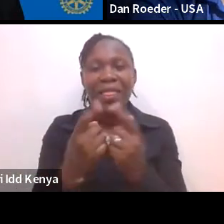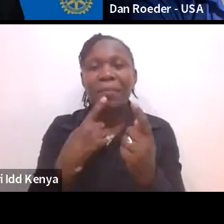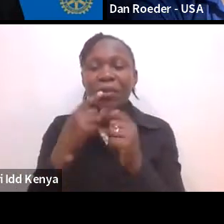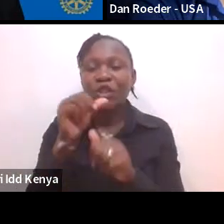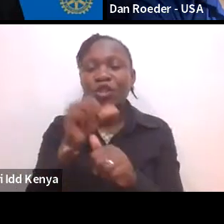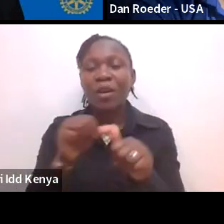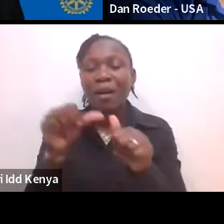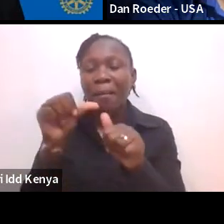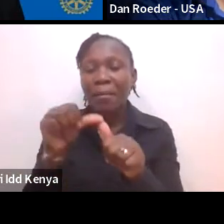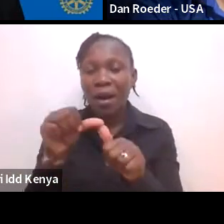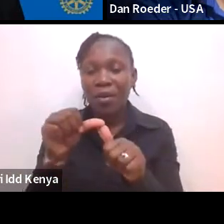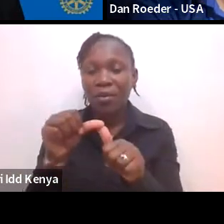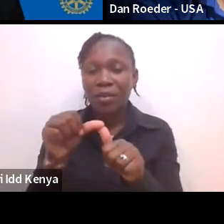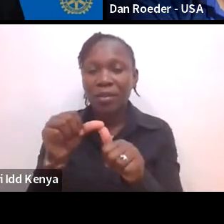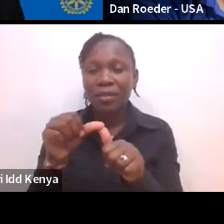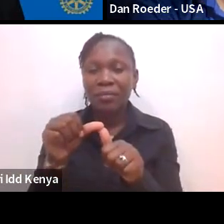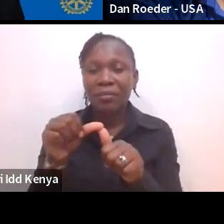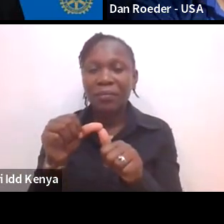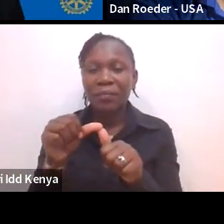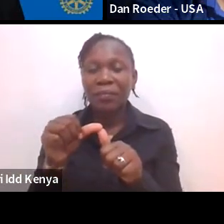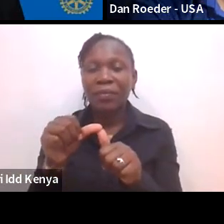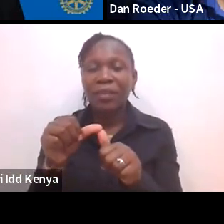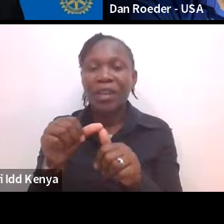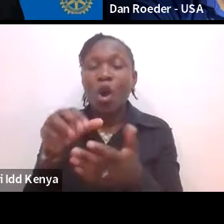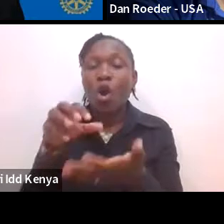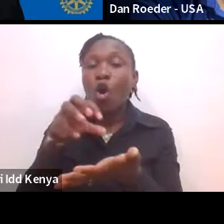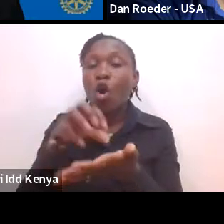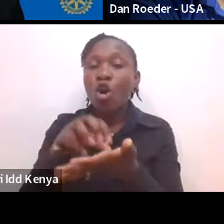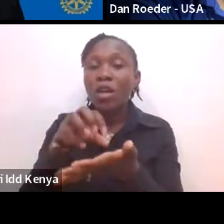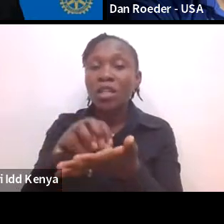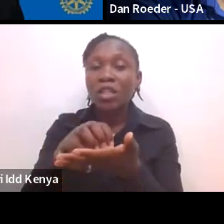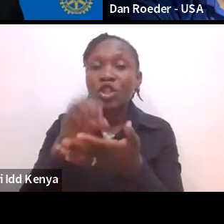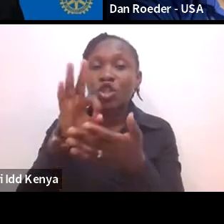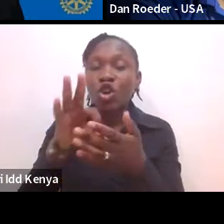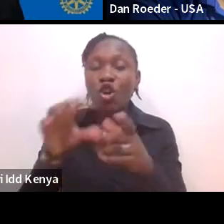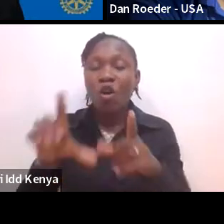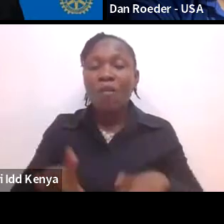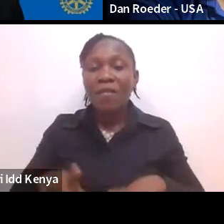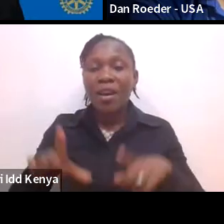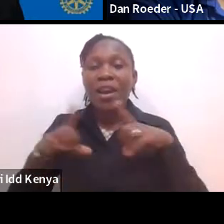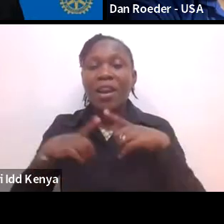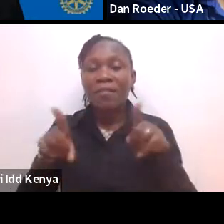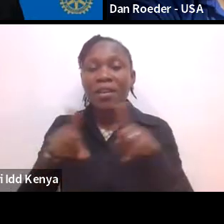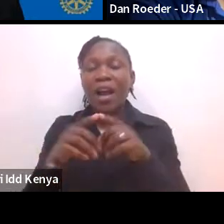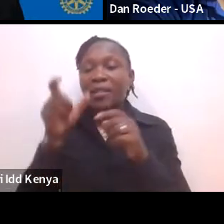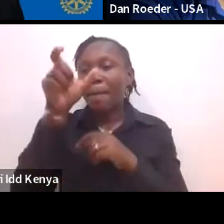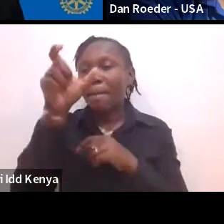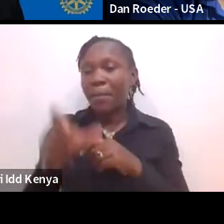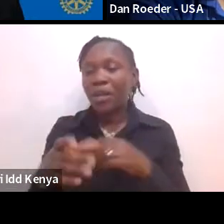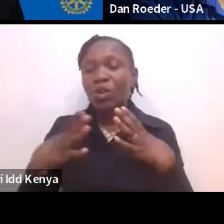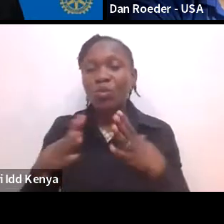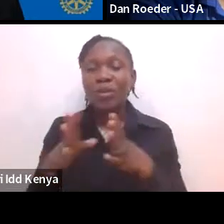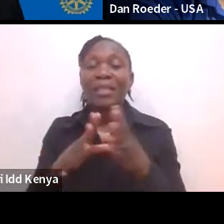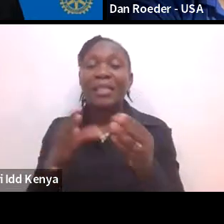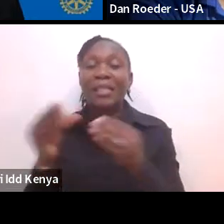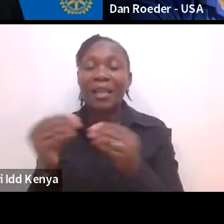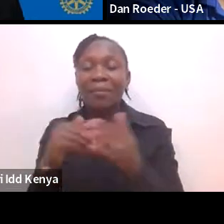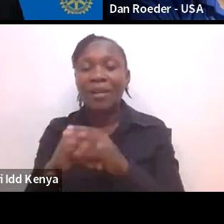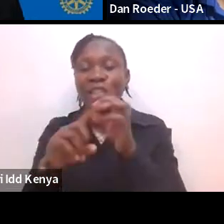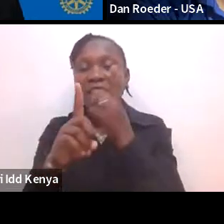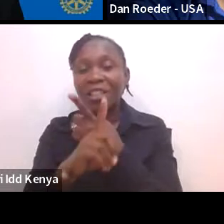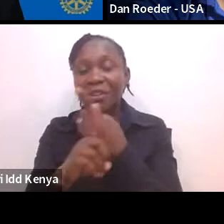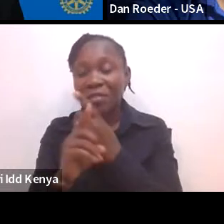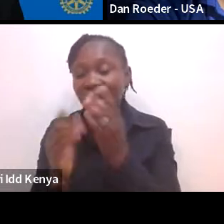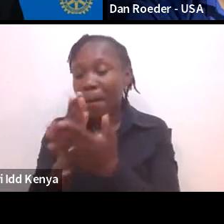the conditions of living life as a person with a disability is in different parts of the world, but how we